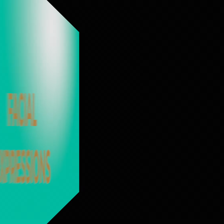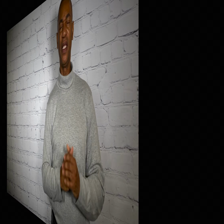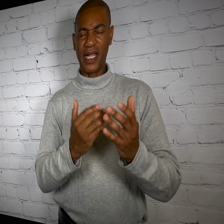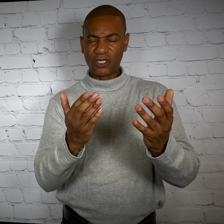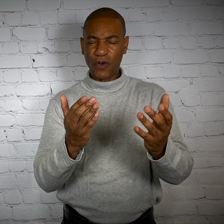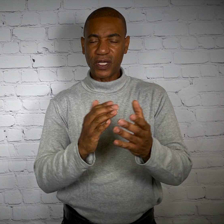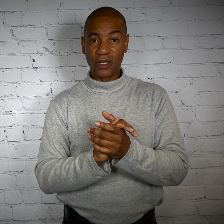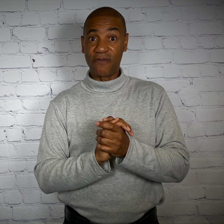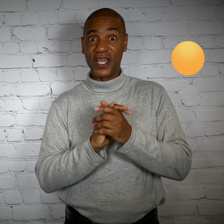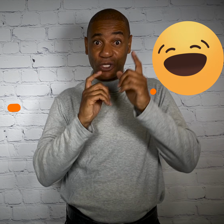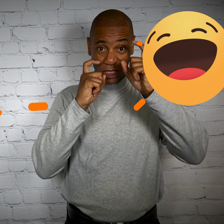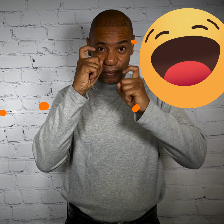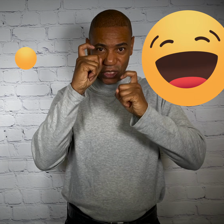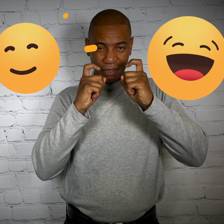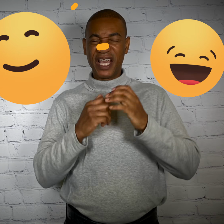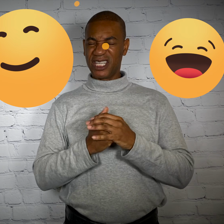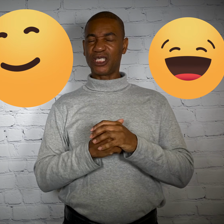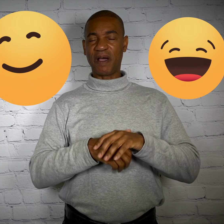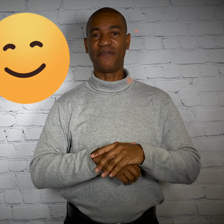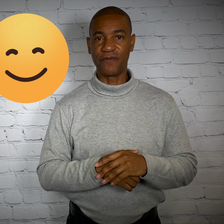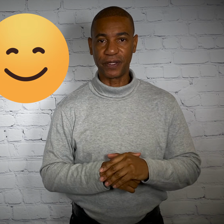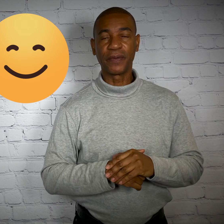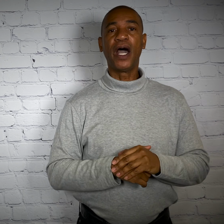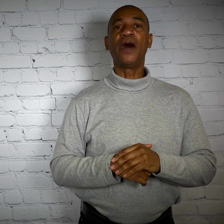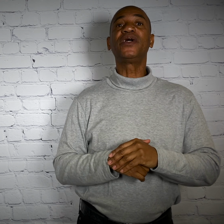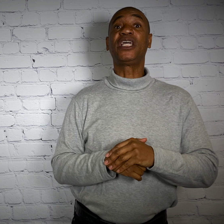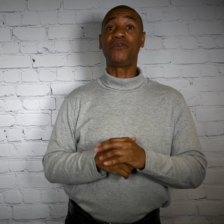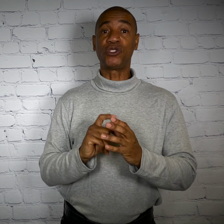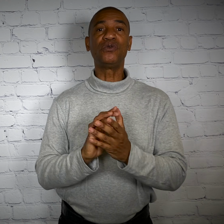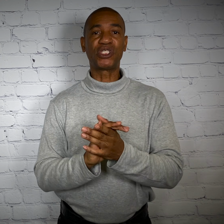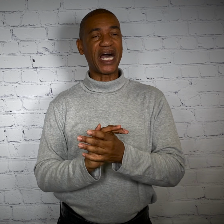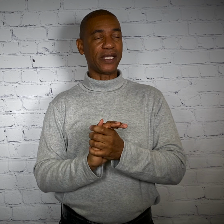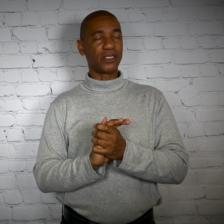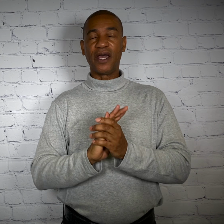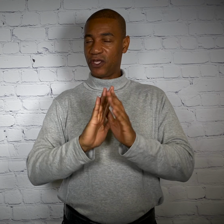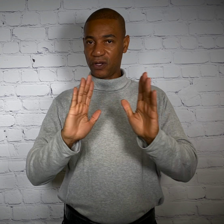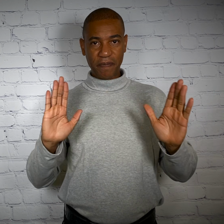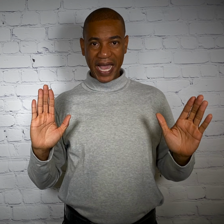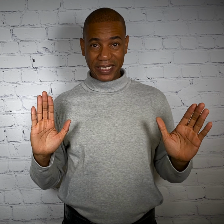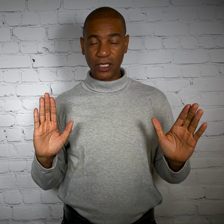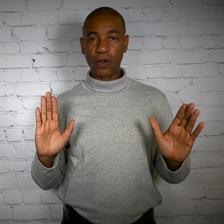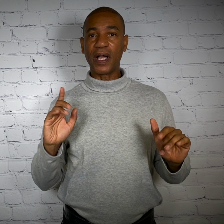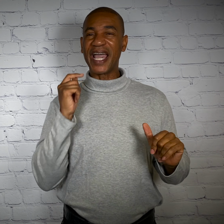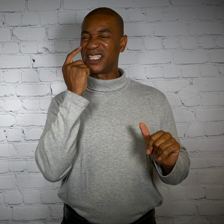Now let's focus on facial expression. This is my favorite. I'm going to give you 2 signs. They're going to be identical